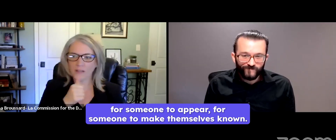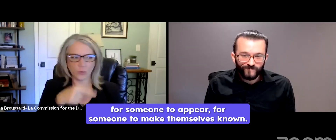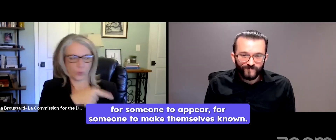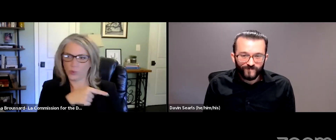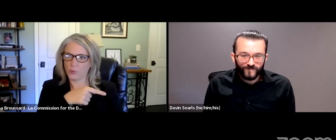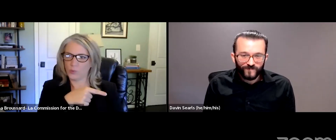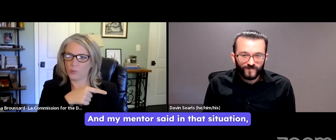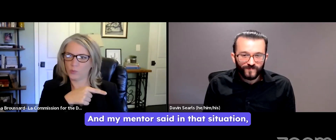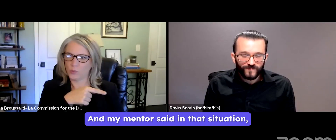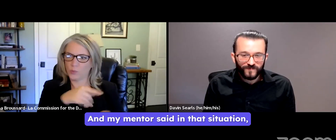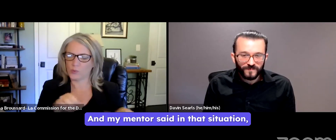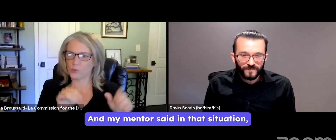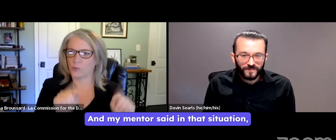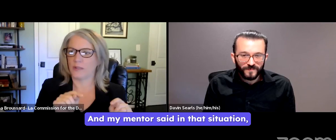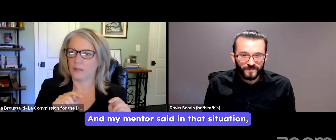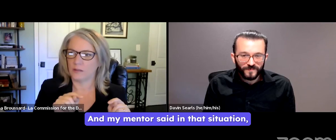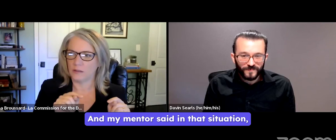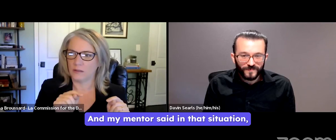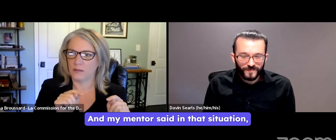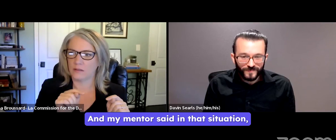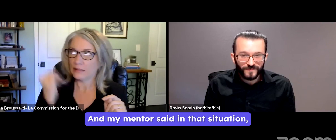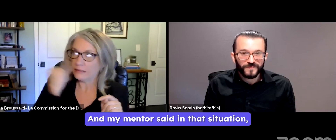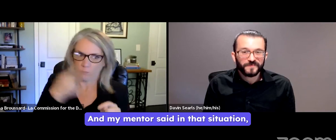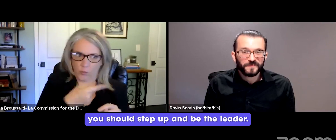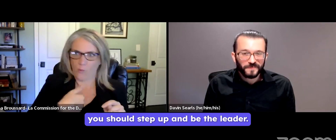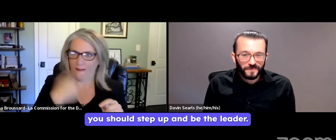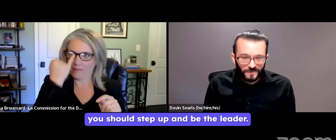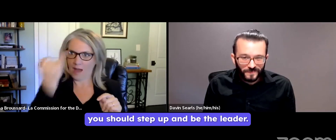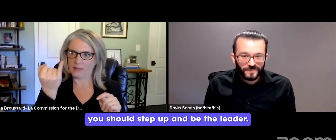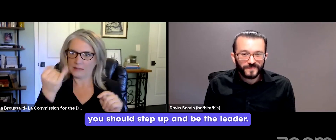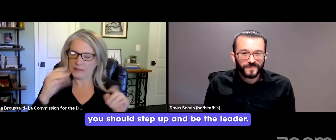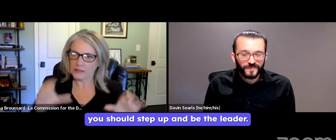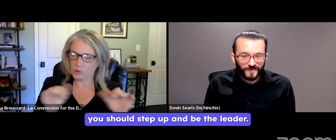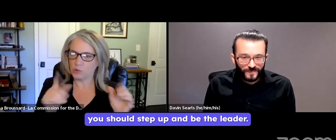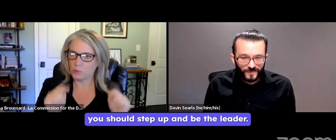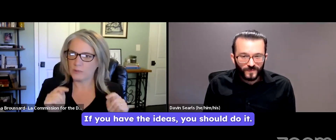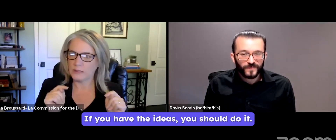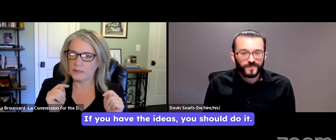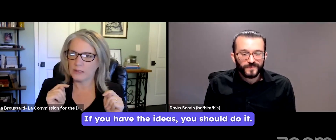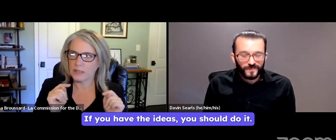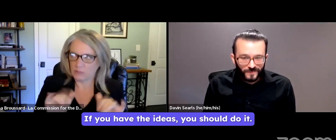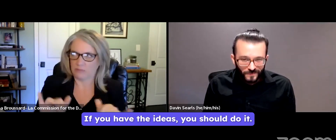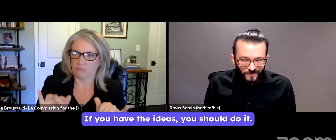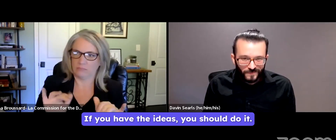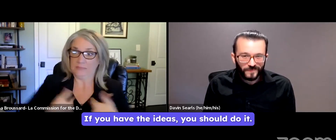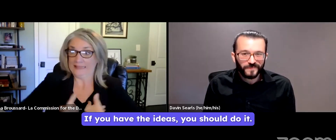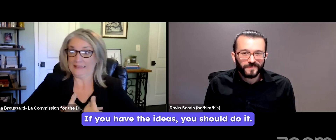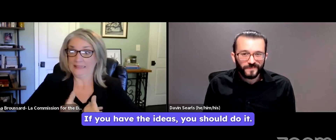known. And my mentor said, in that situation, you should step up and be the leader. If you have the ideas, you